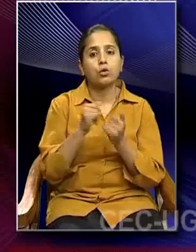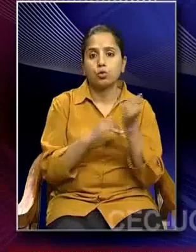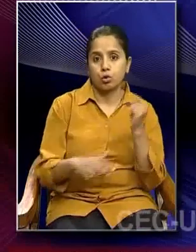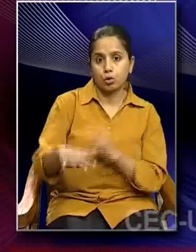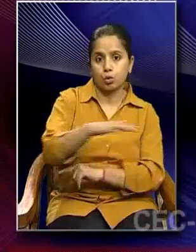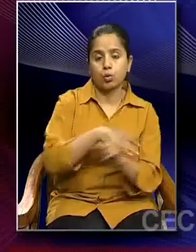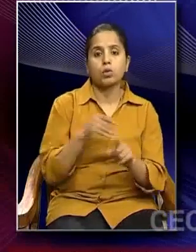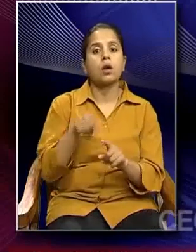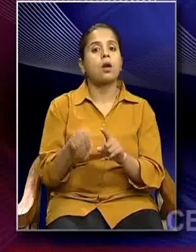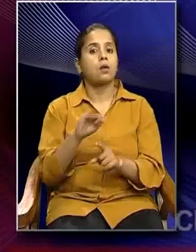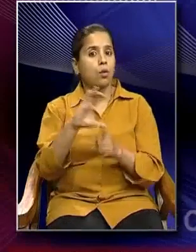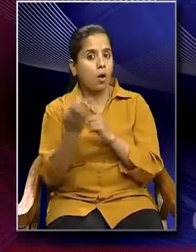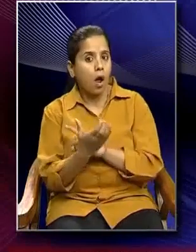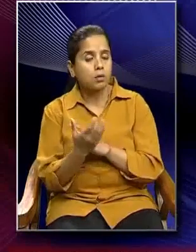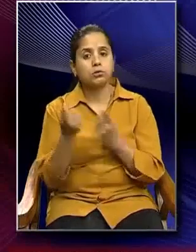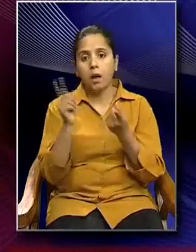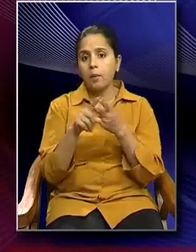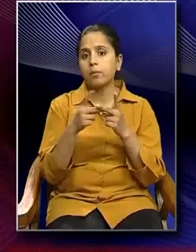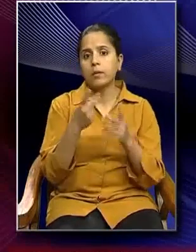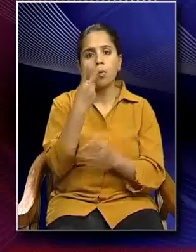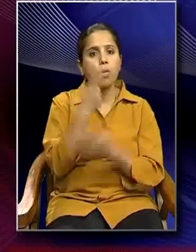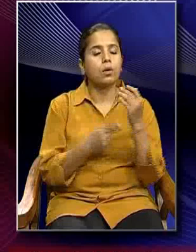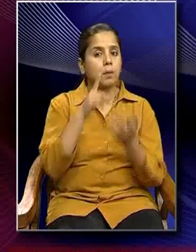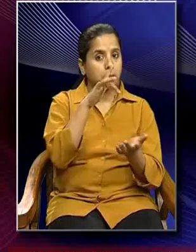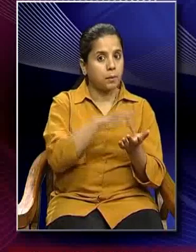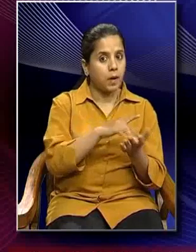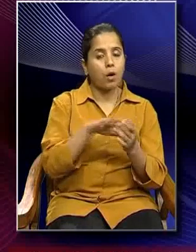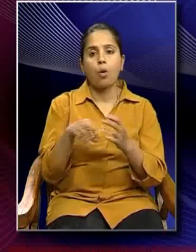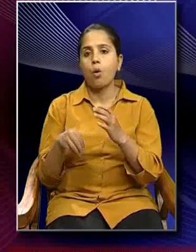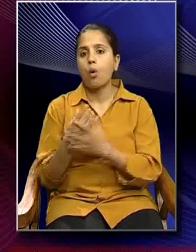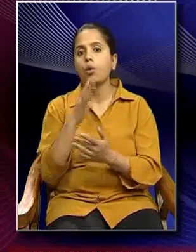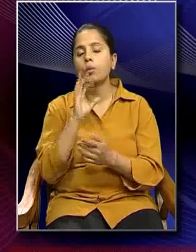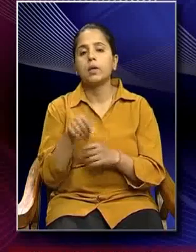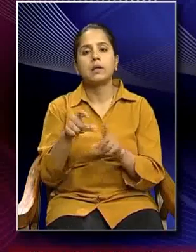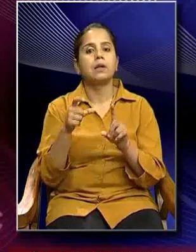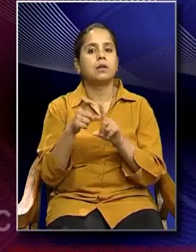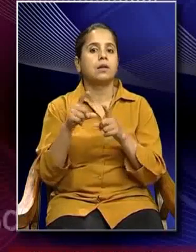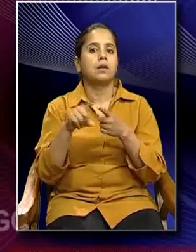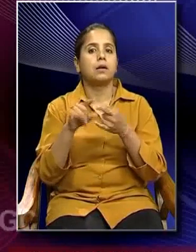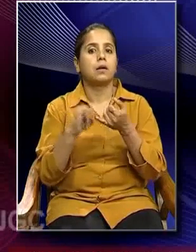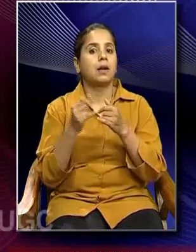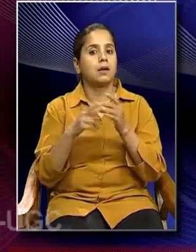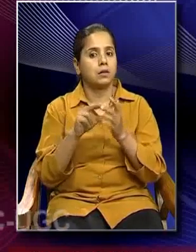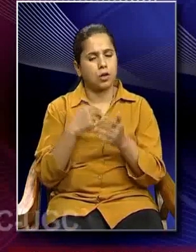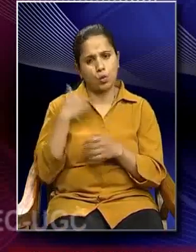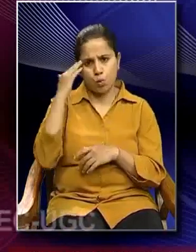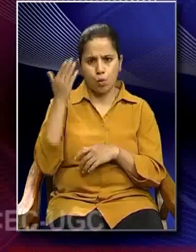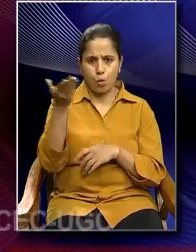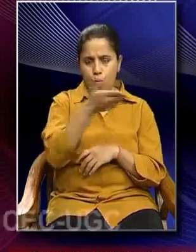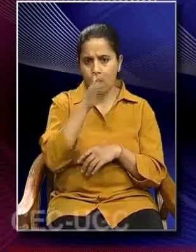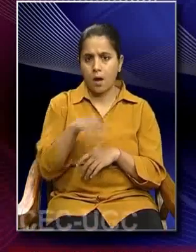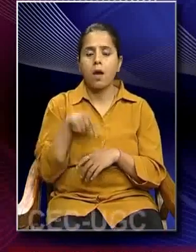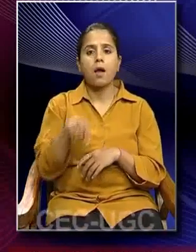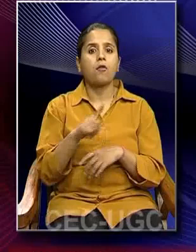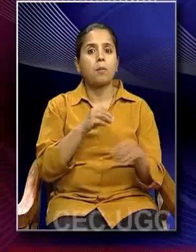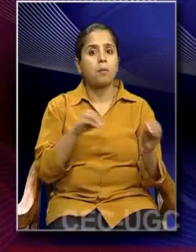and cultural composition, both at the place of origin and destination. So we know that migration is essentially a